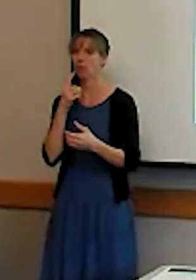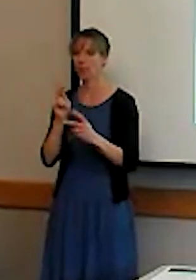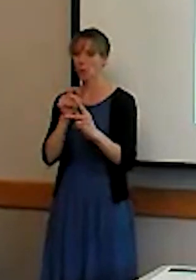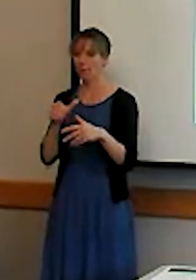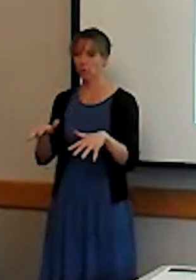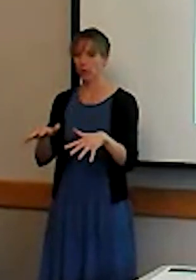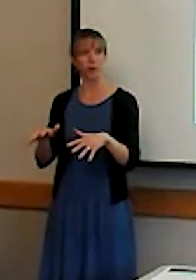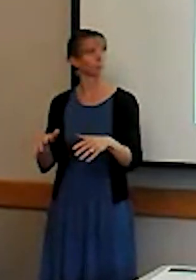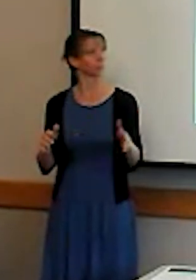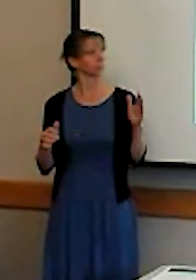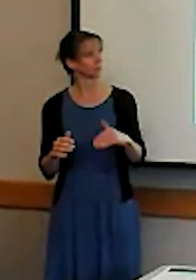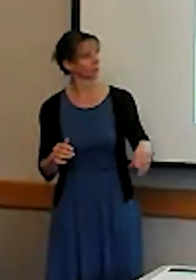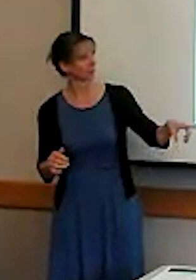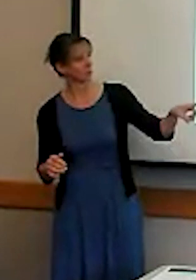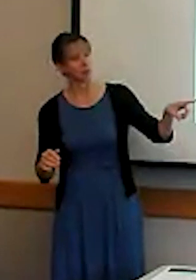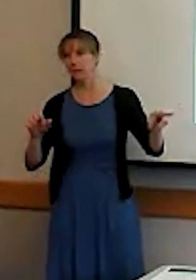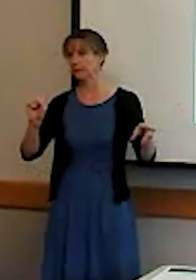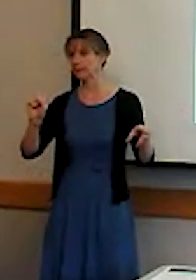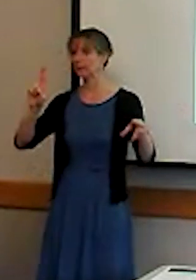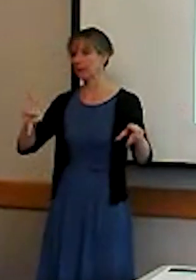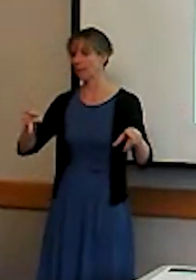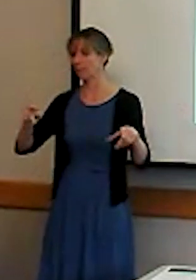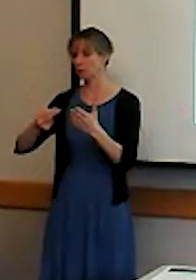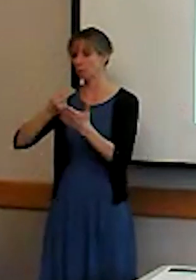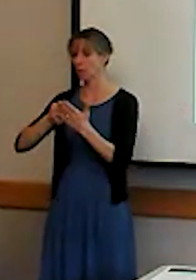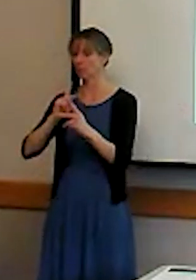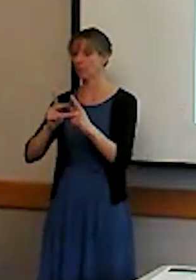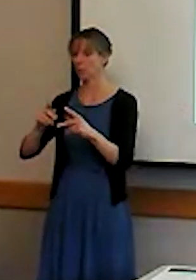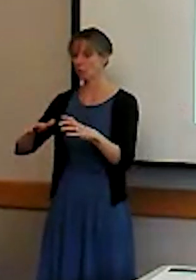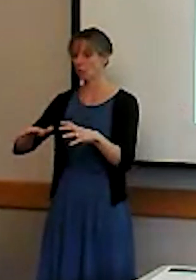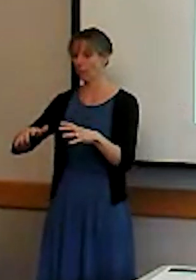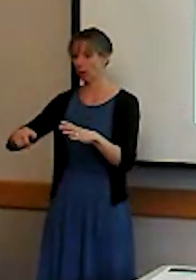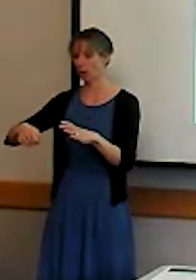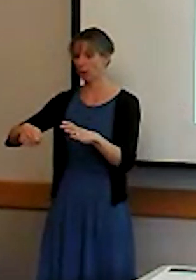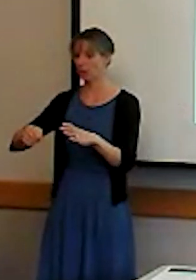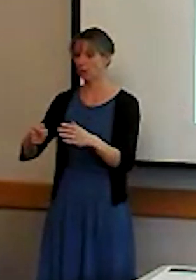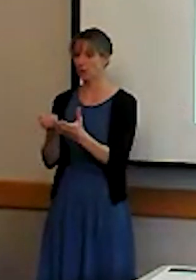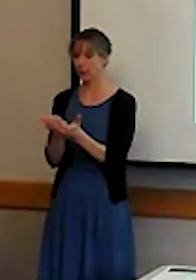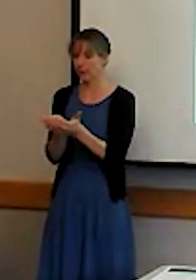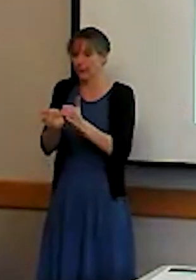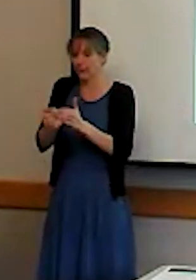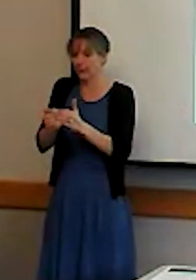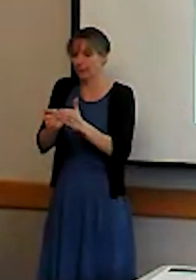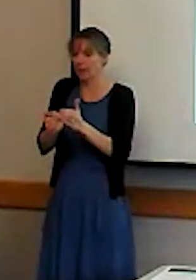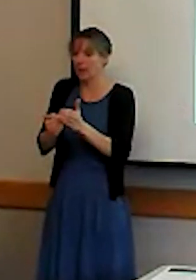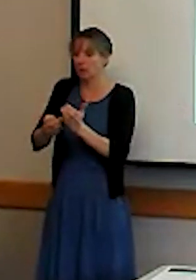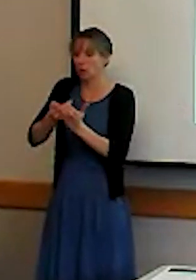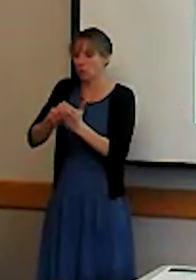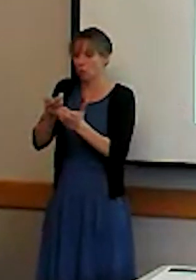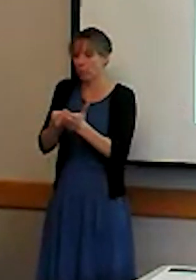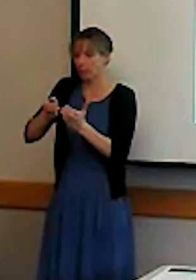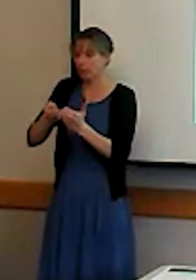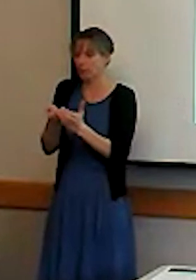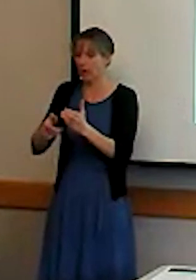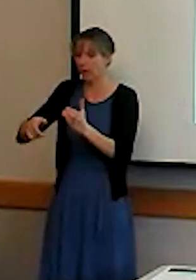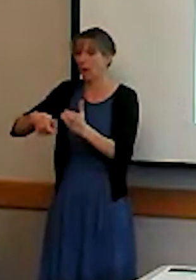The bottom one is called a sup spoon. That is for people with tremors. It holds a little bit of soup down in the bottom of it, and then you